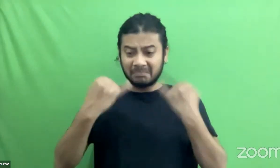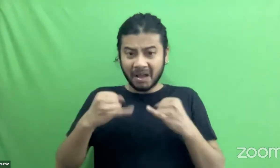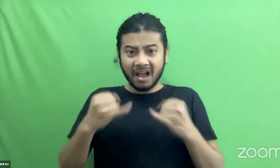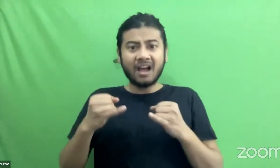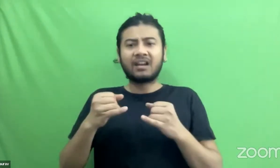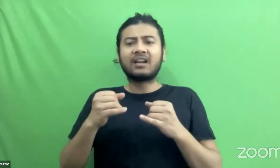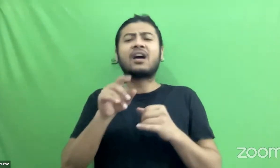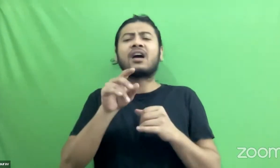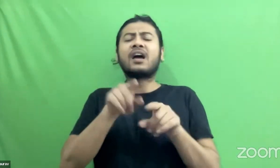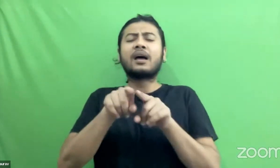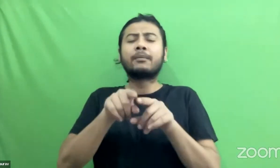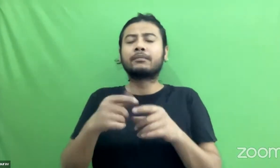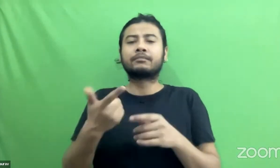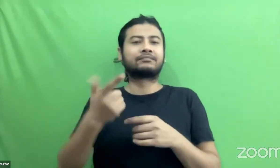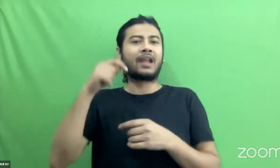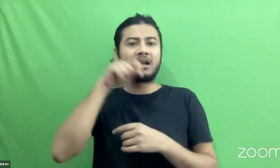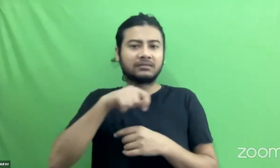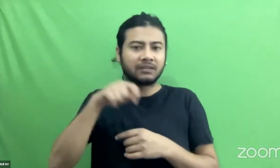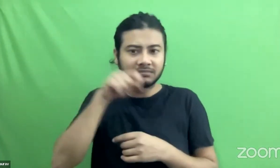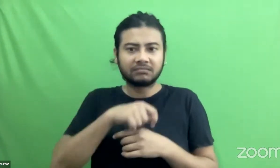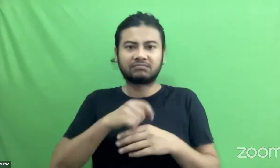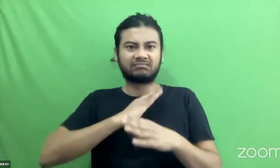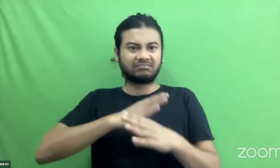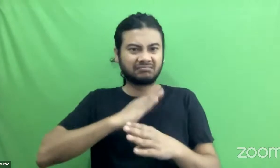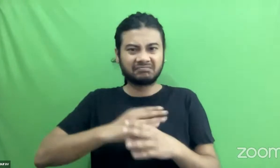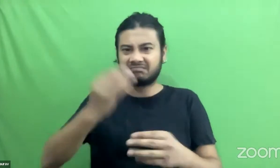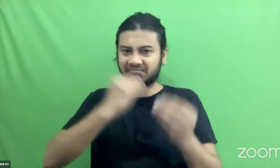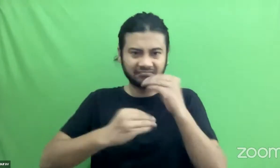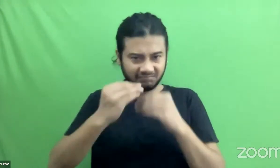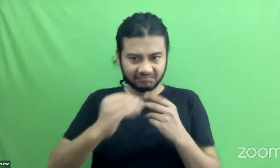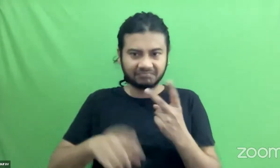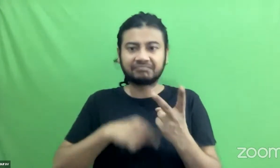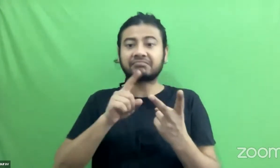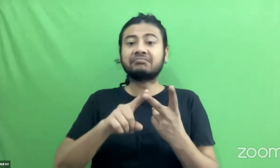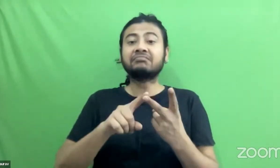people, when we are very rude, or when we are telling lies,